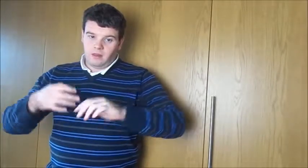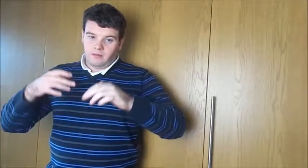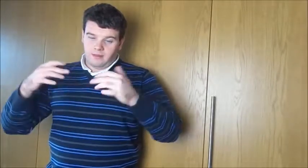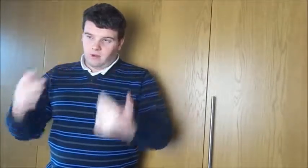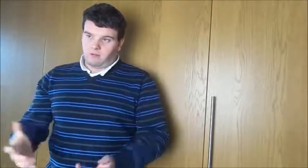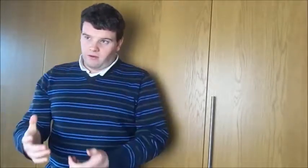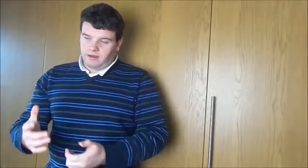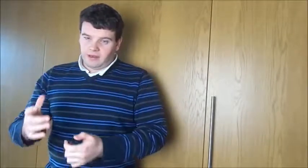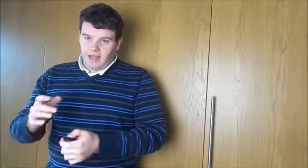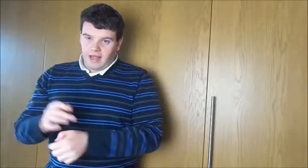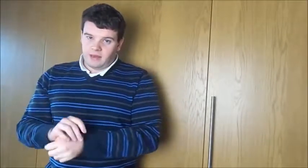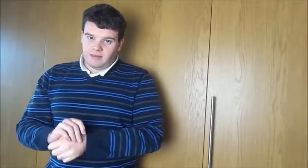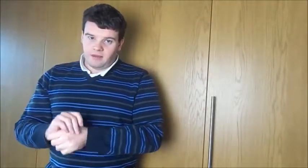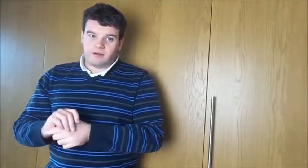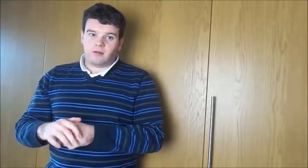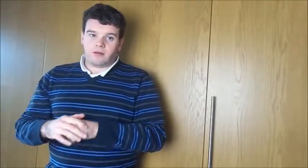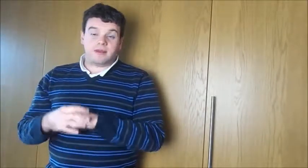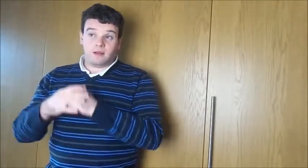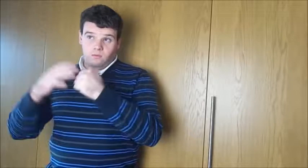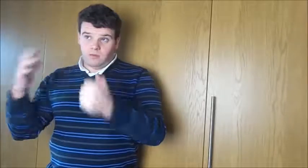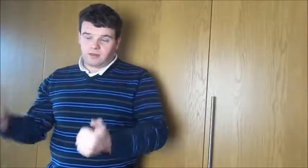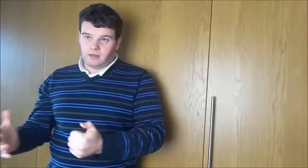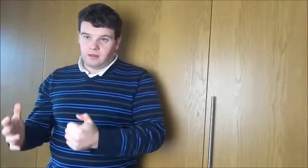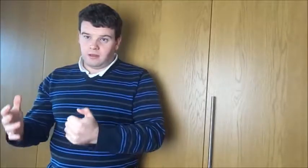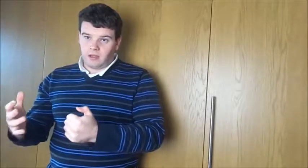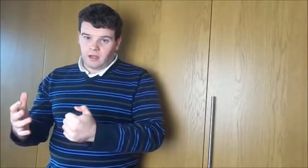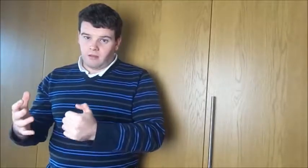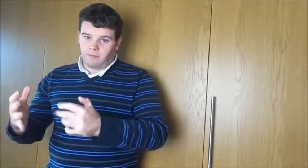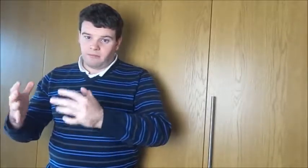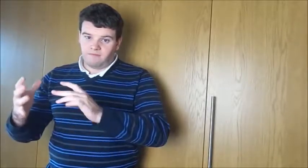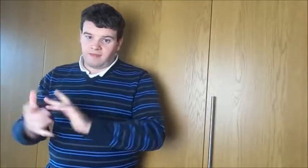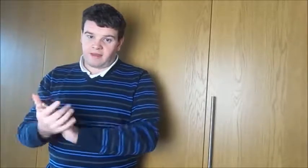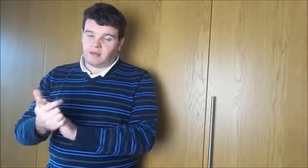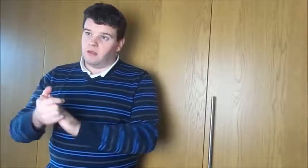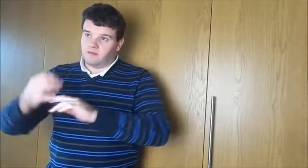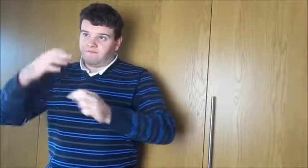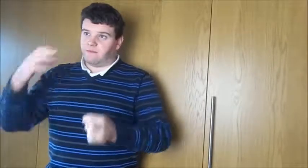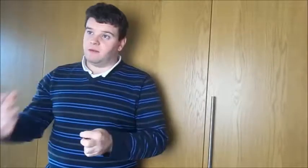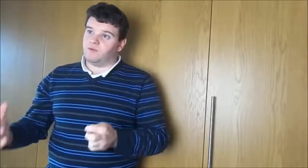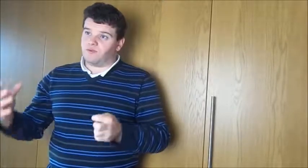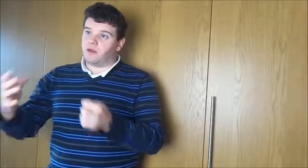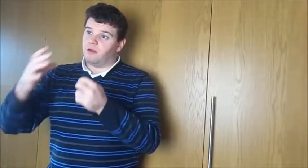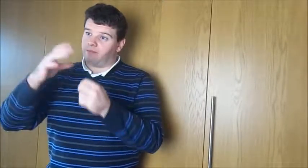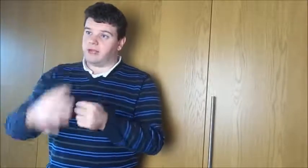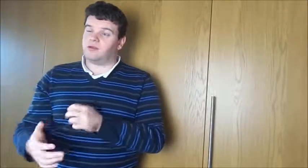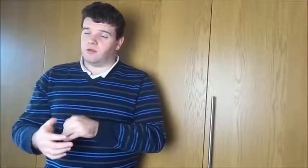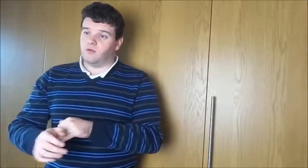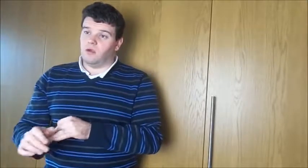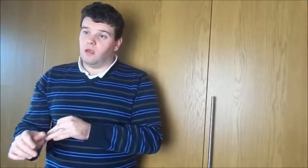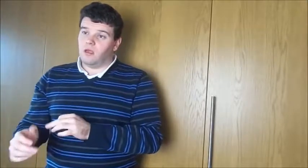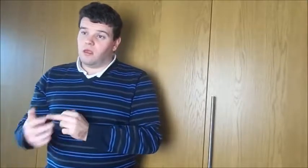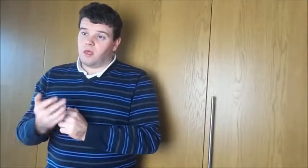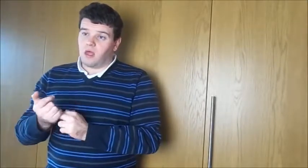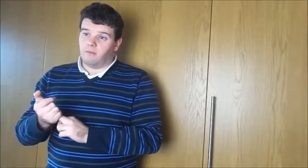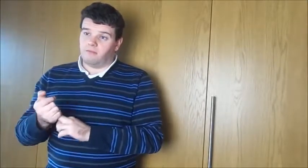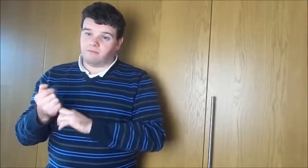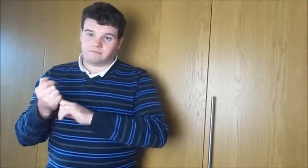they got married. And the initial idea was that the family would return back to